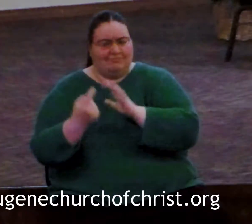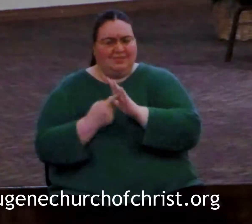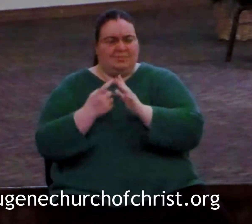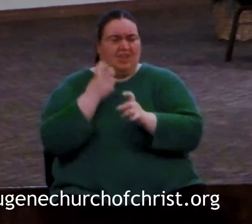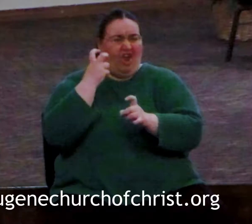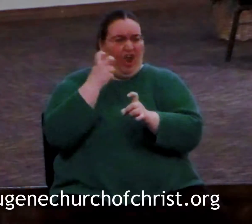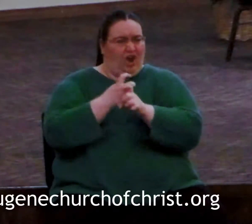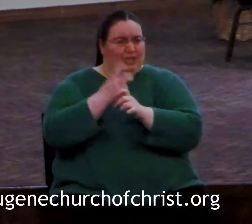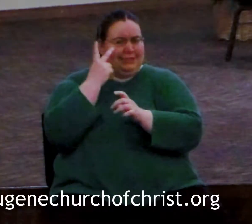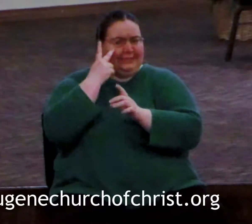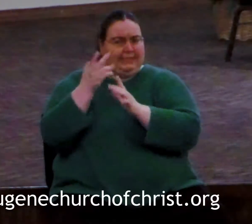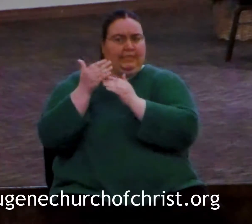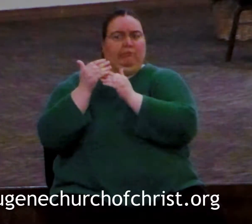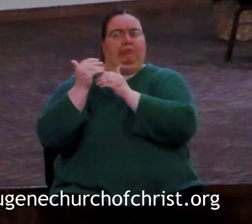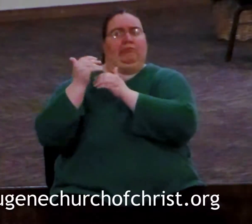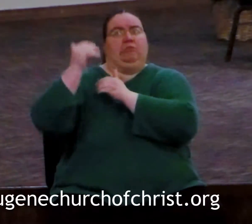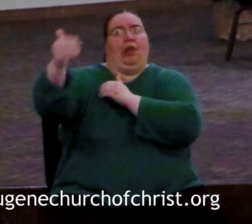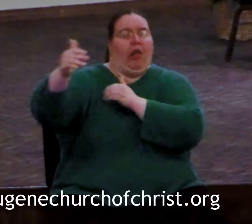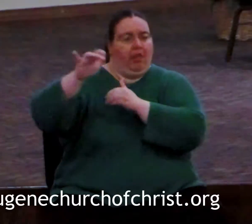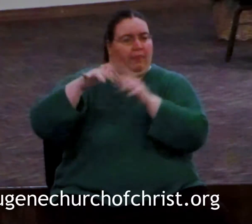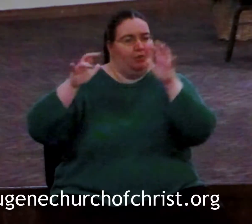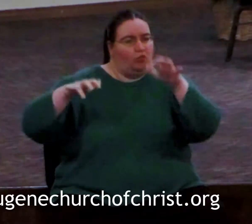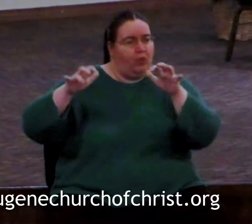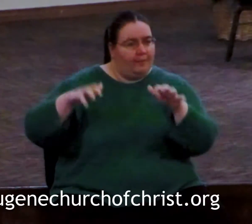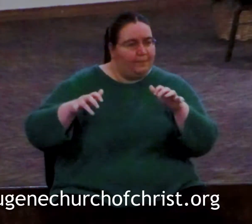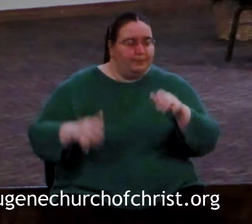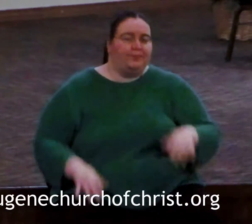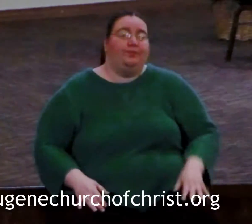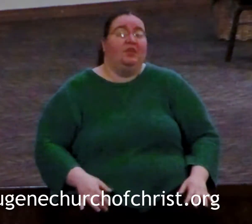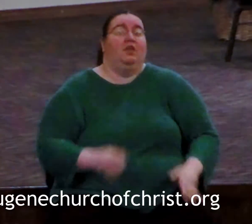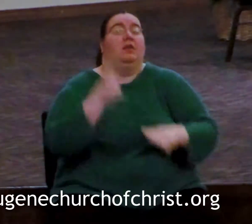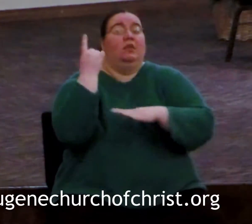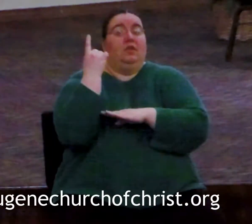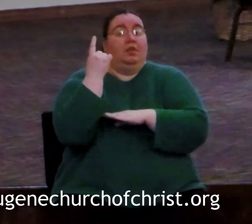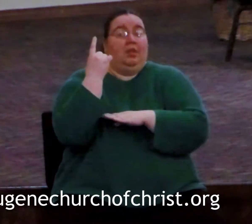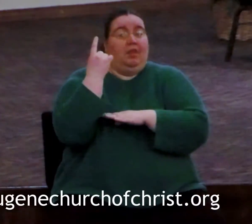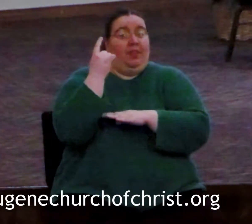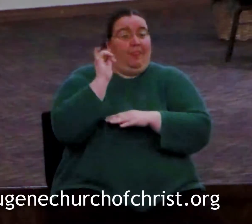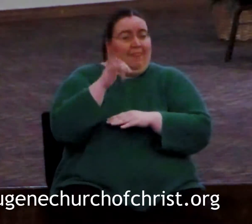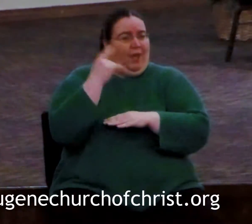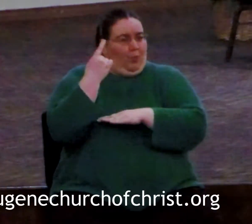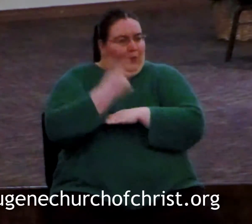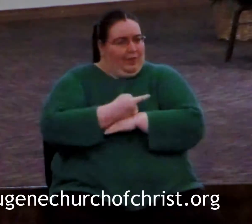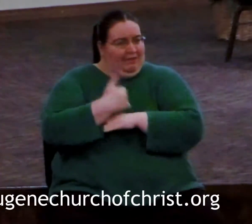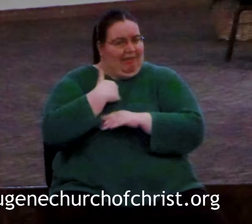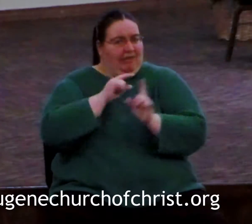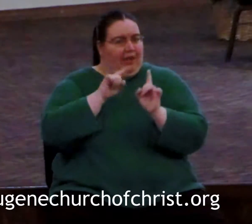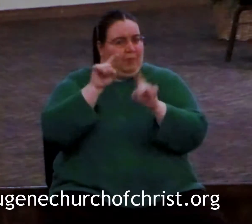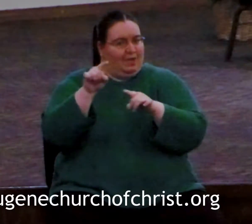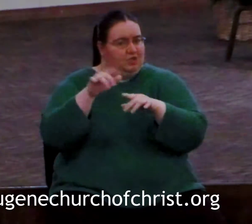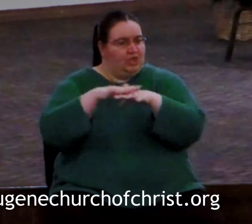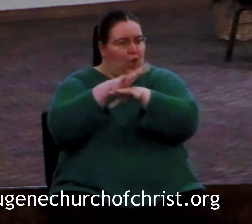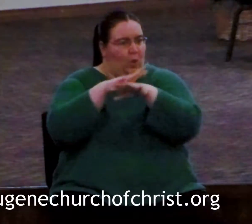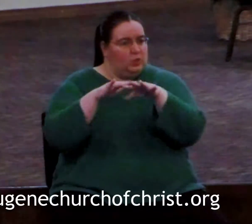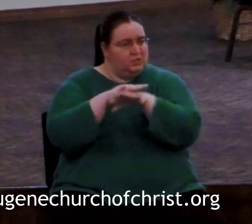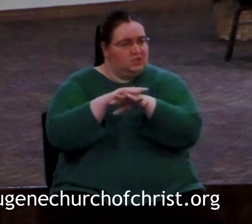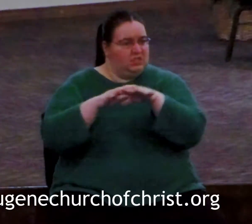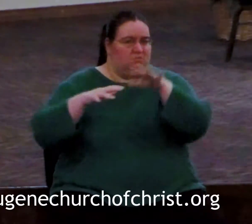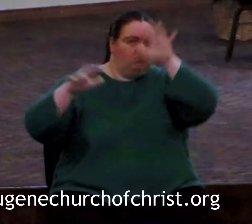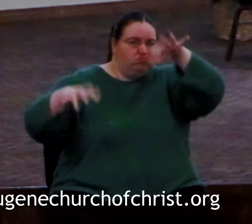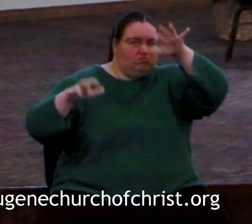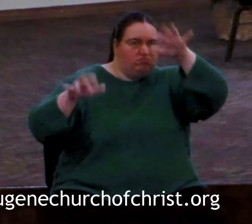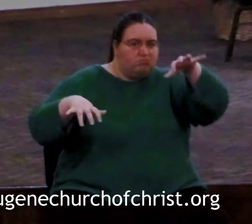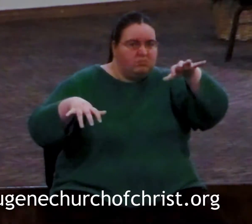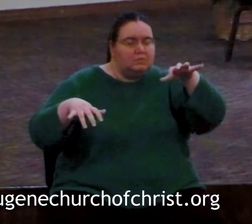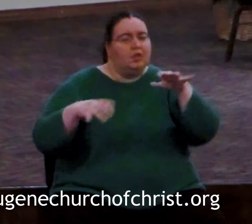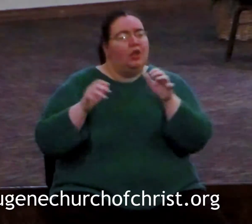The one stormy day I saw on the coast when I went over there, Nathan's class was on a field trip to the aquarium in Newport. And I remember standing